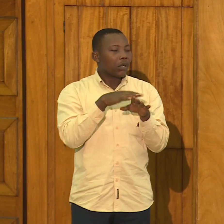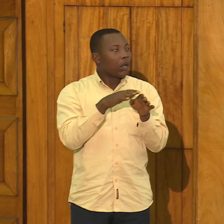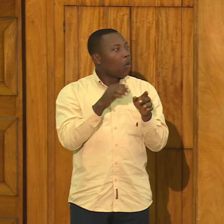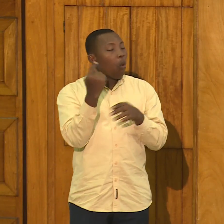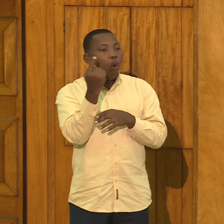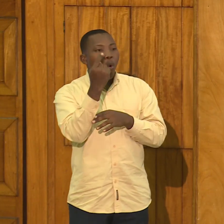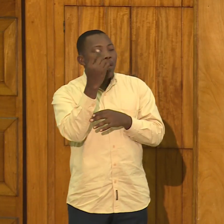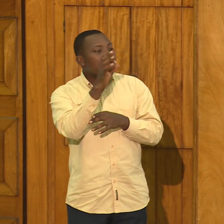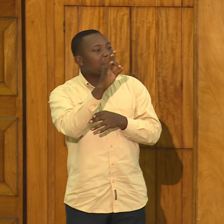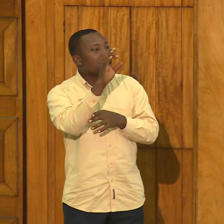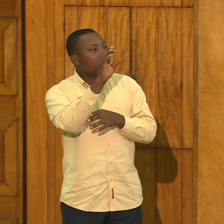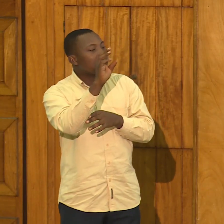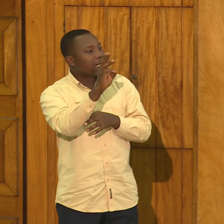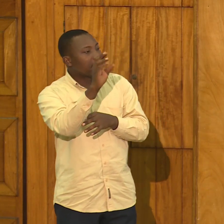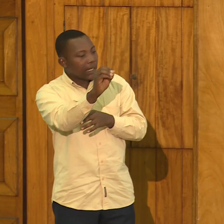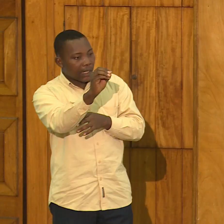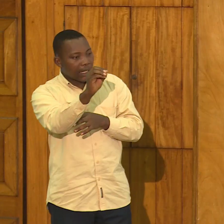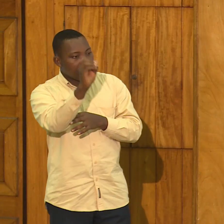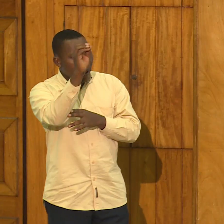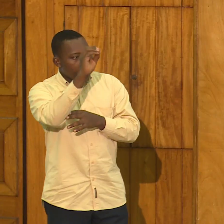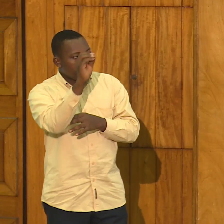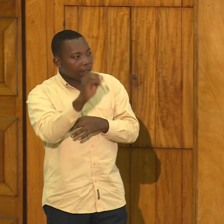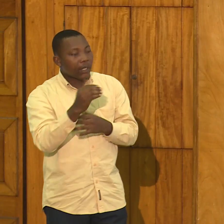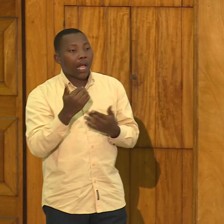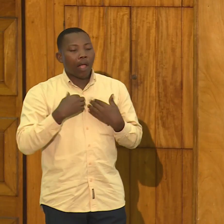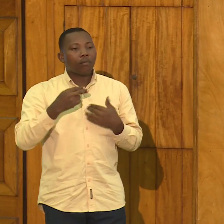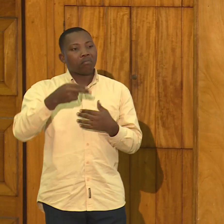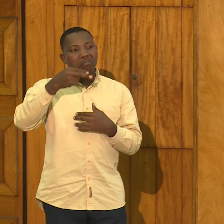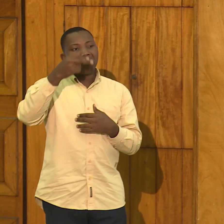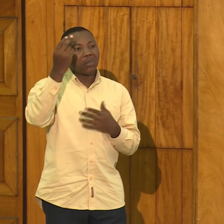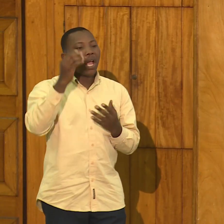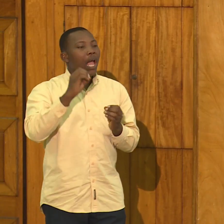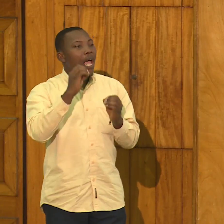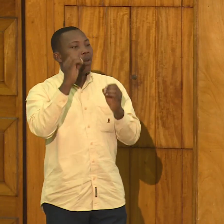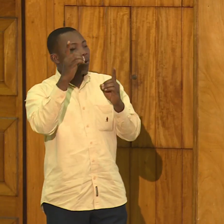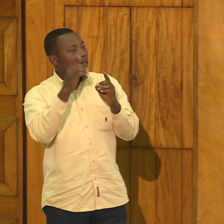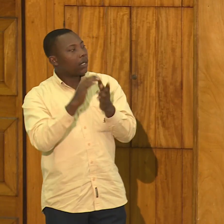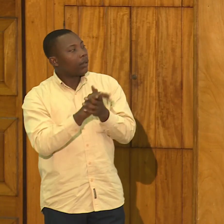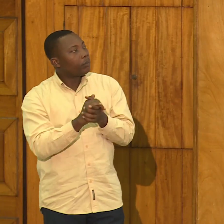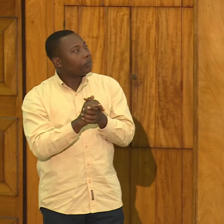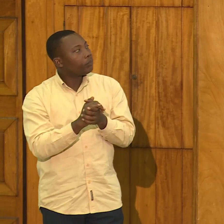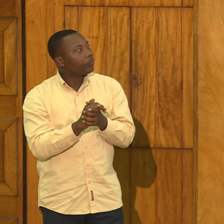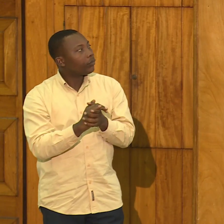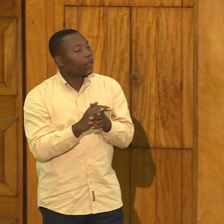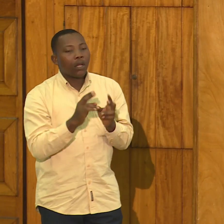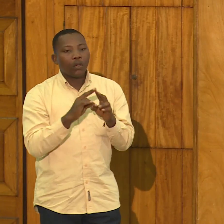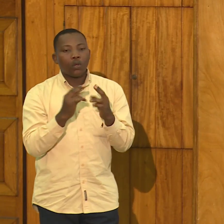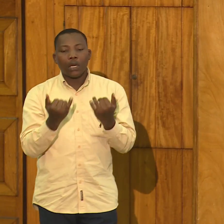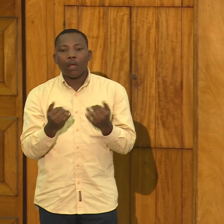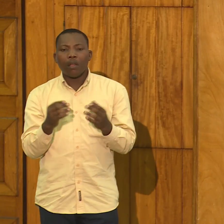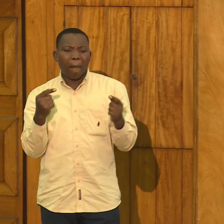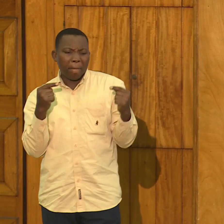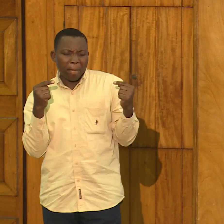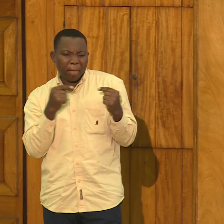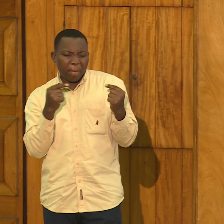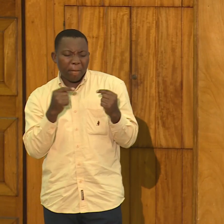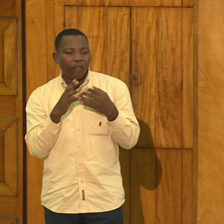I mean higher education, I'm talking up to university degree level. Now, here's the painful story.